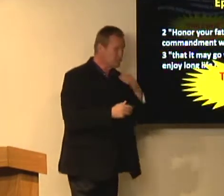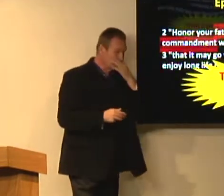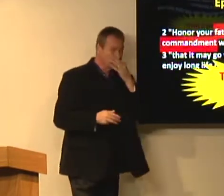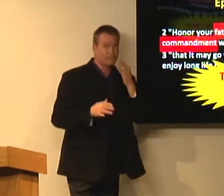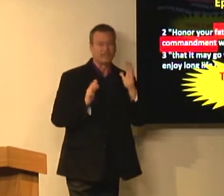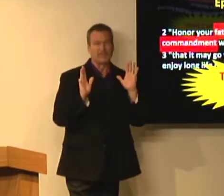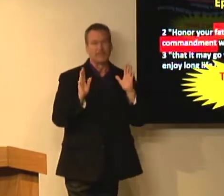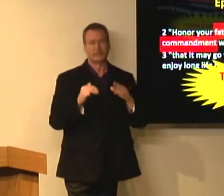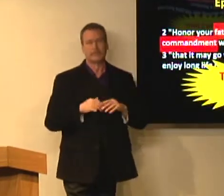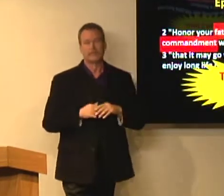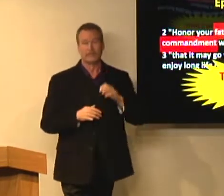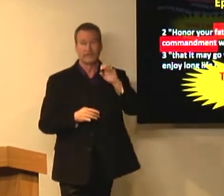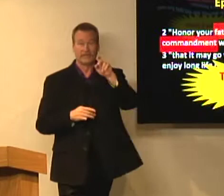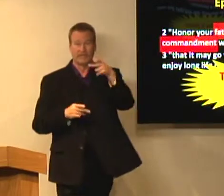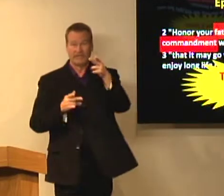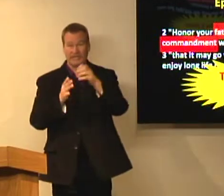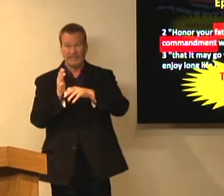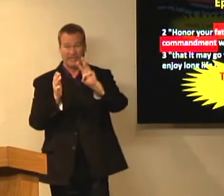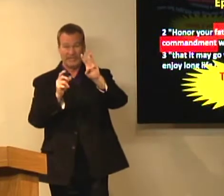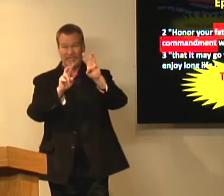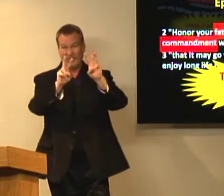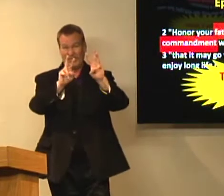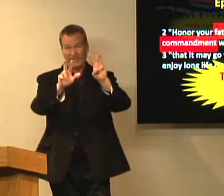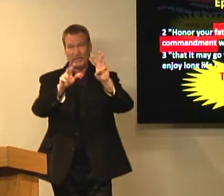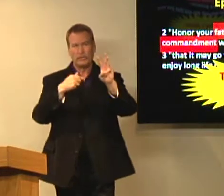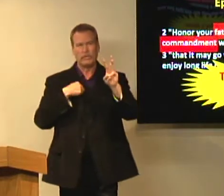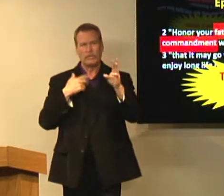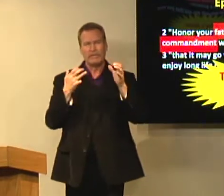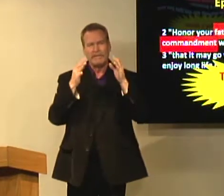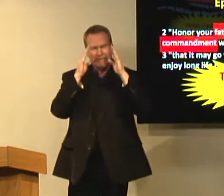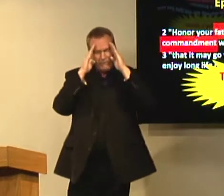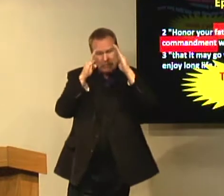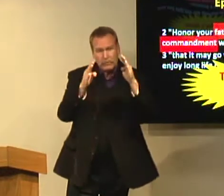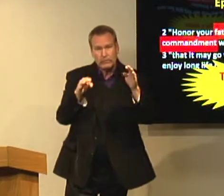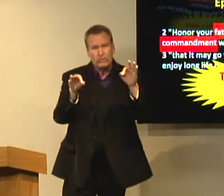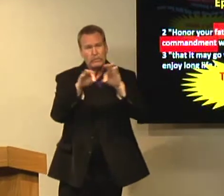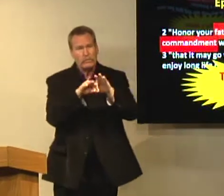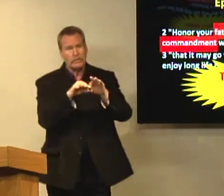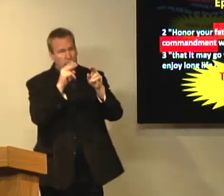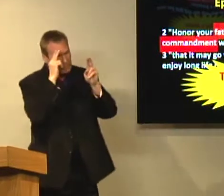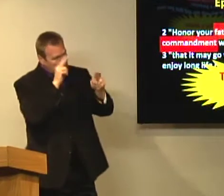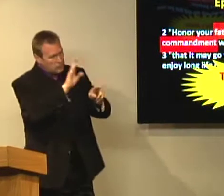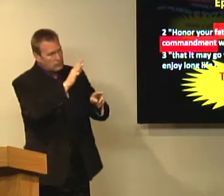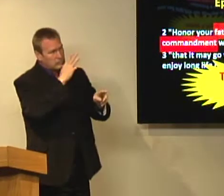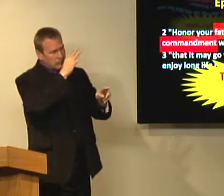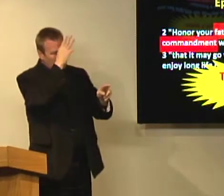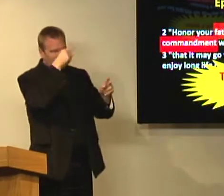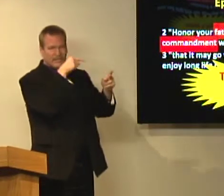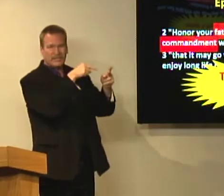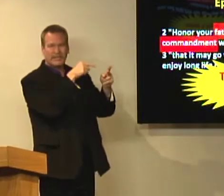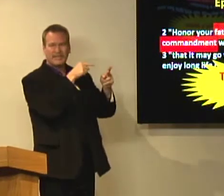with them, and so you would have that same feeling of peace that I do. So